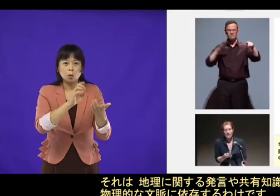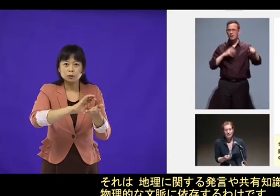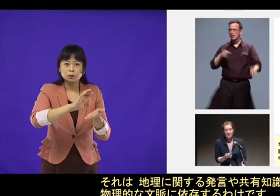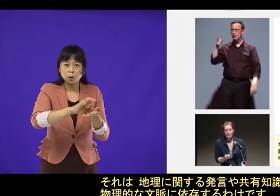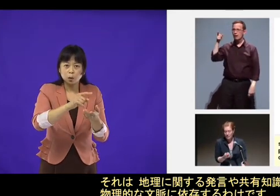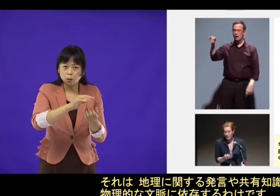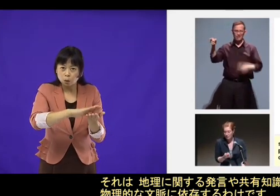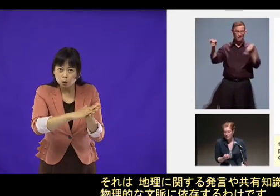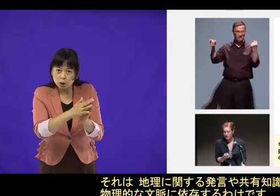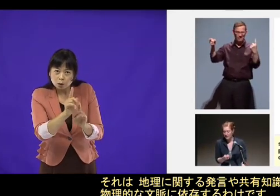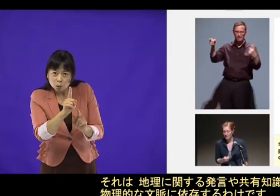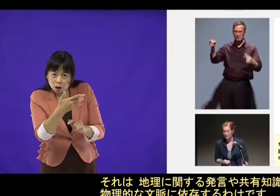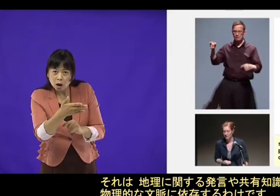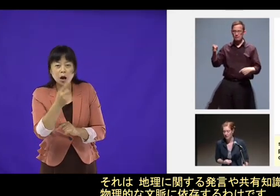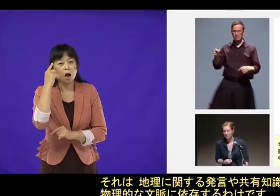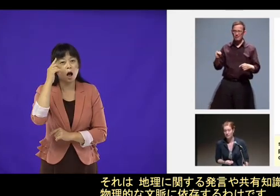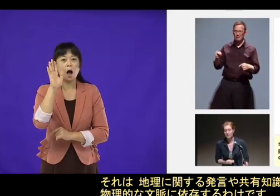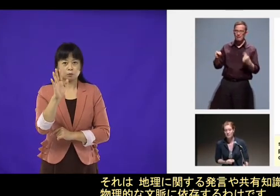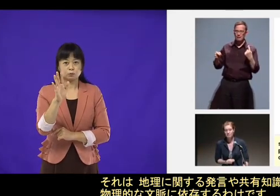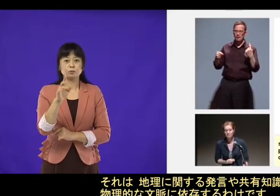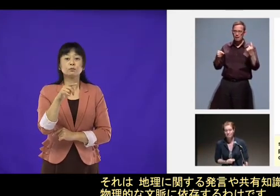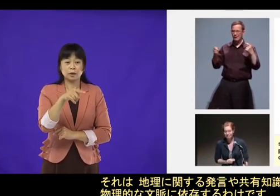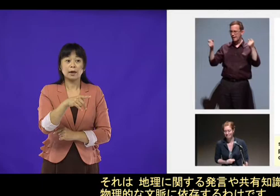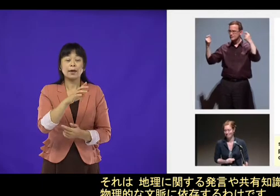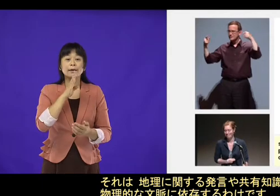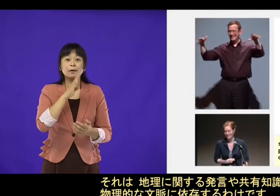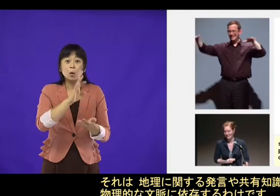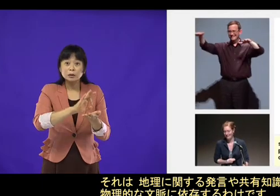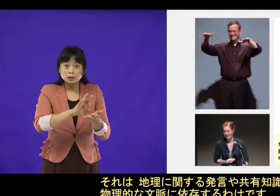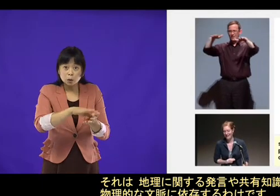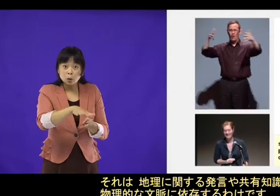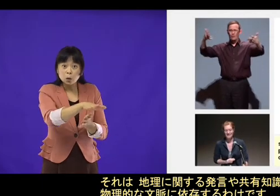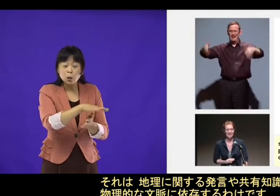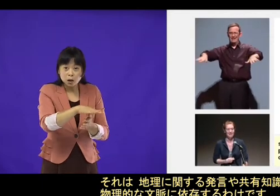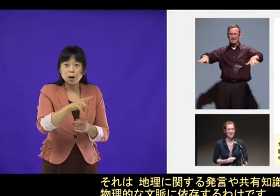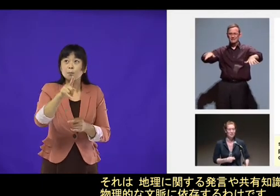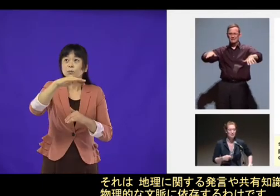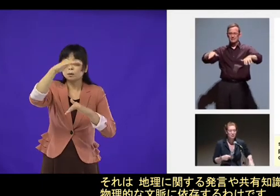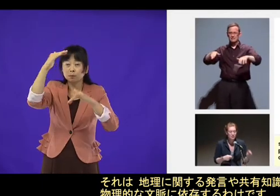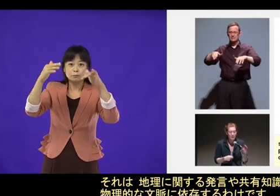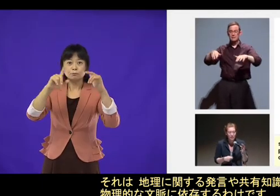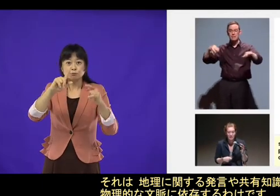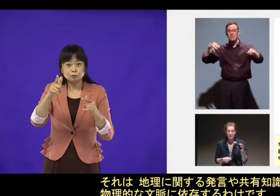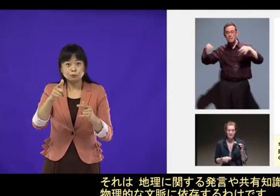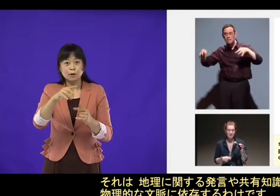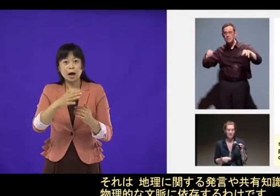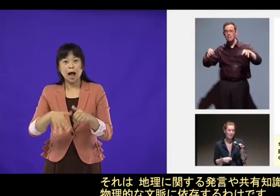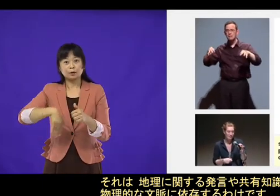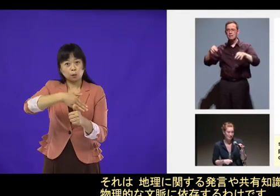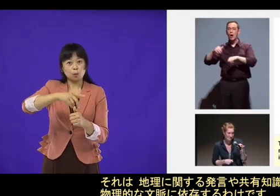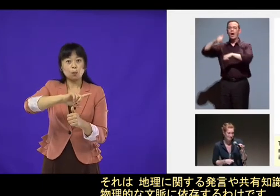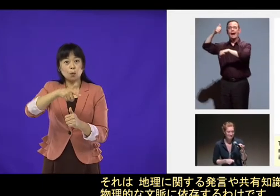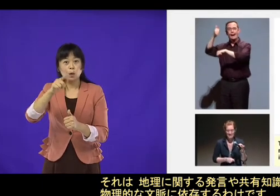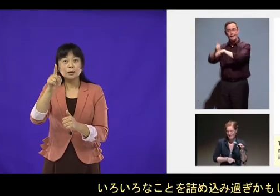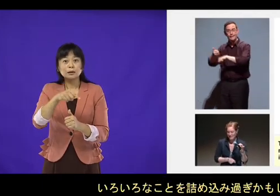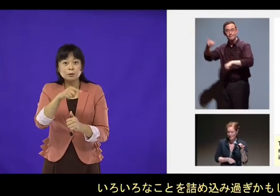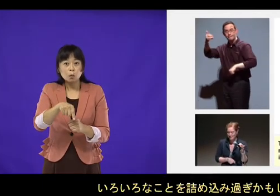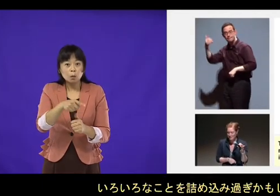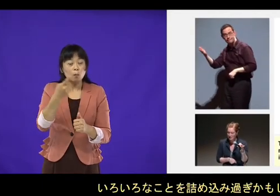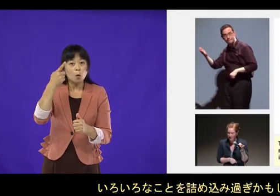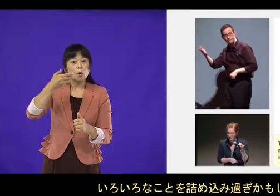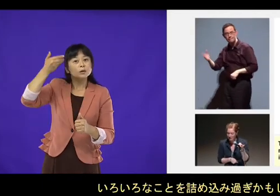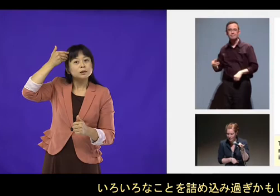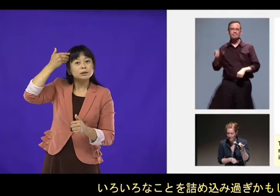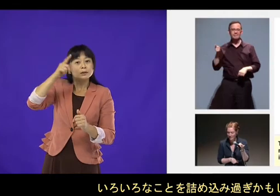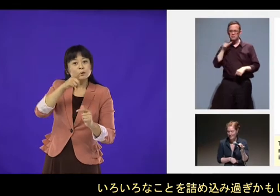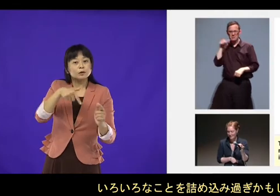it's dependent on the physical context of the utterance and communal knowledge of geography. So that's